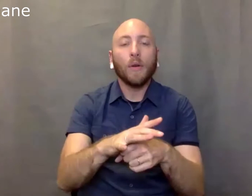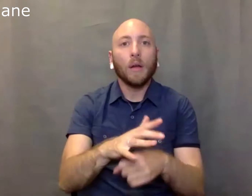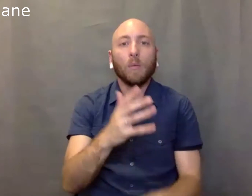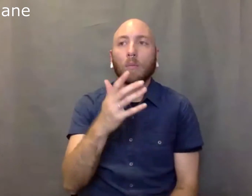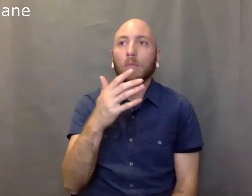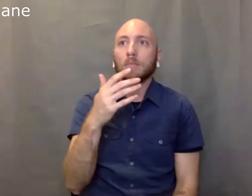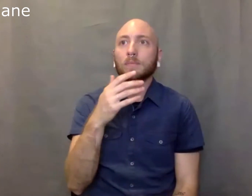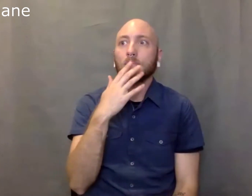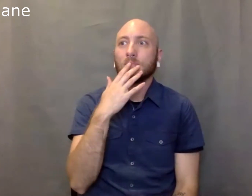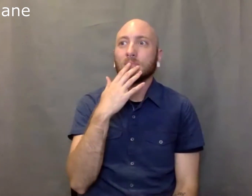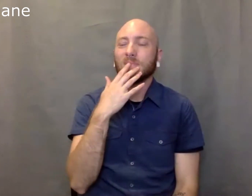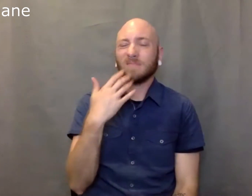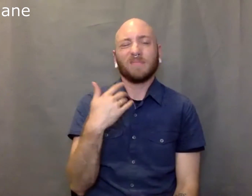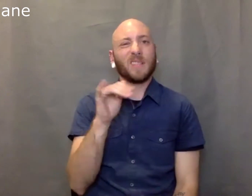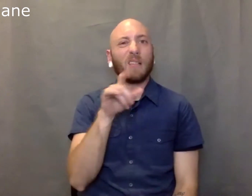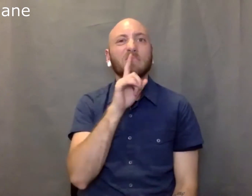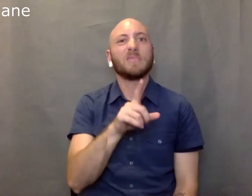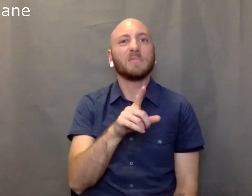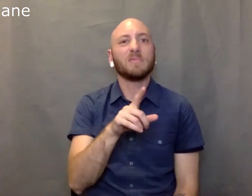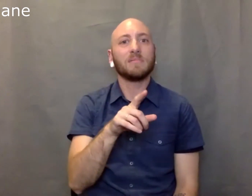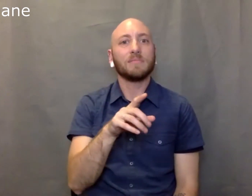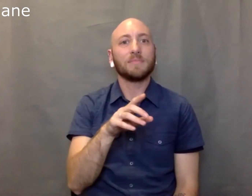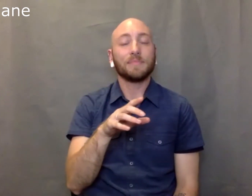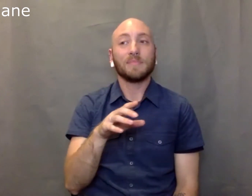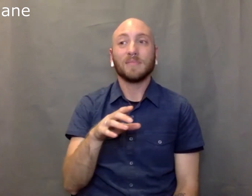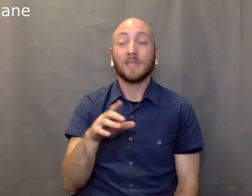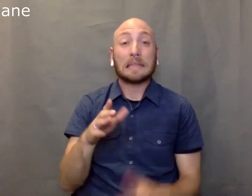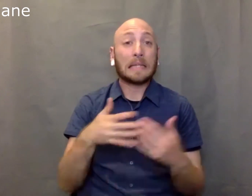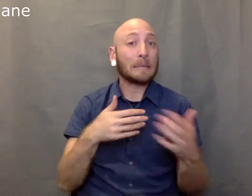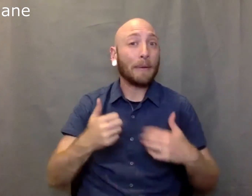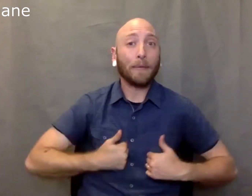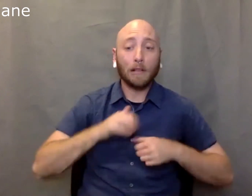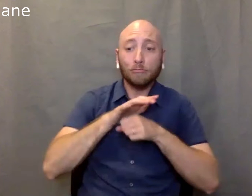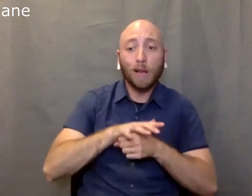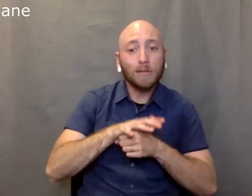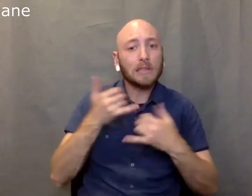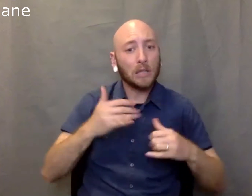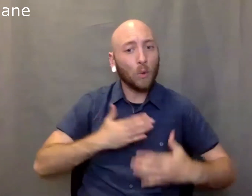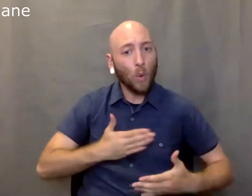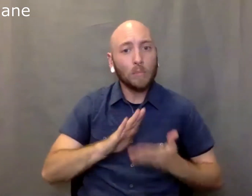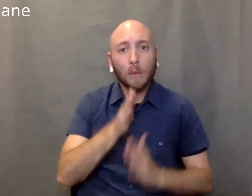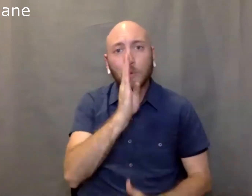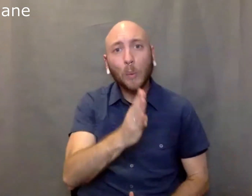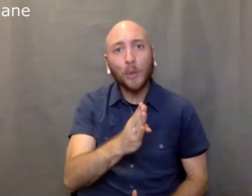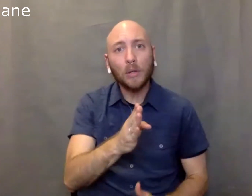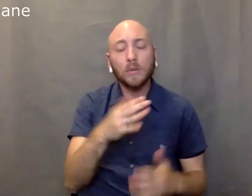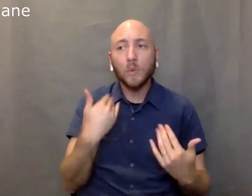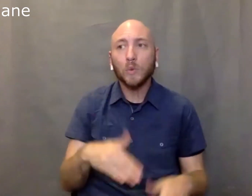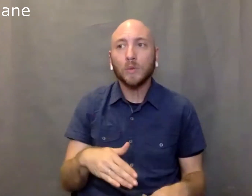life stresses that people are willing to do it. So it really puts things into perspective for me, not to make everything about myself just because